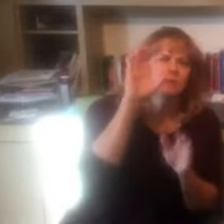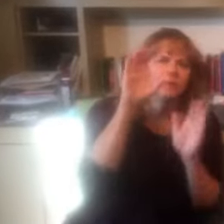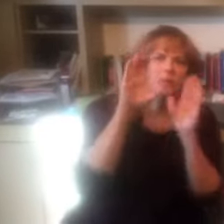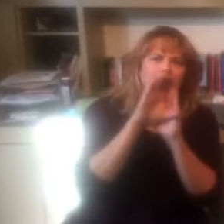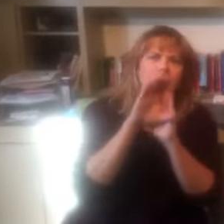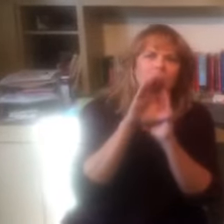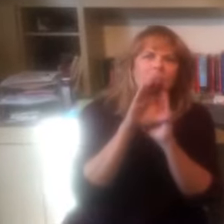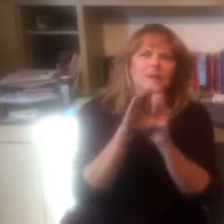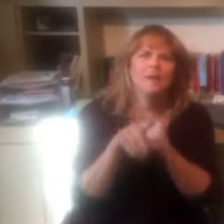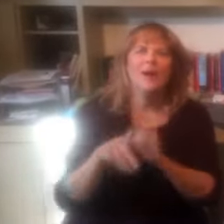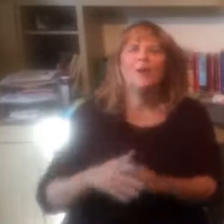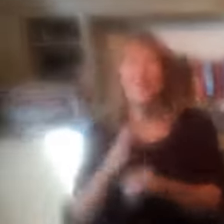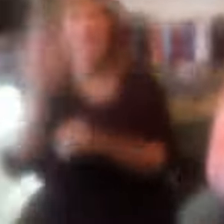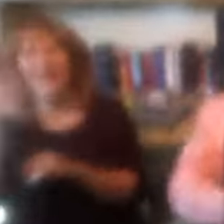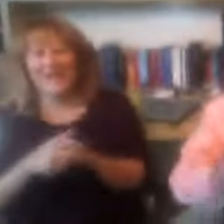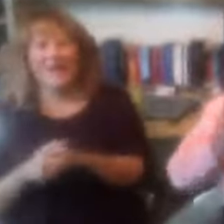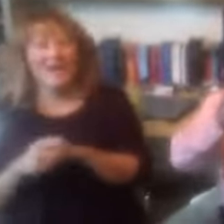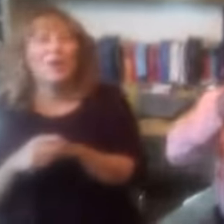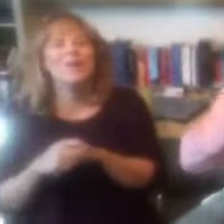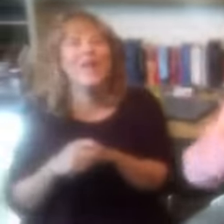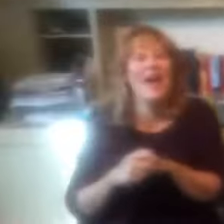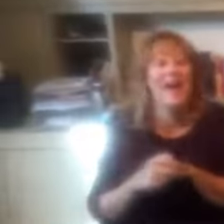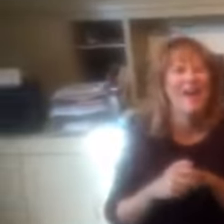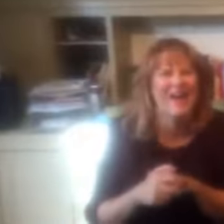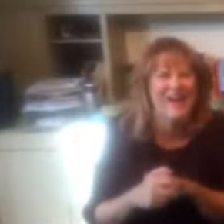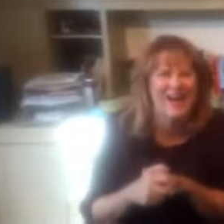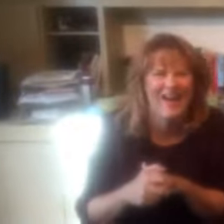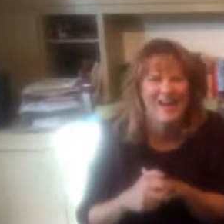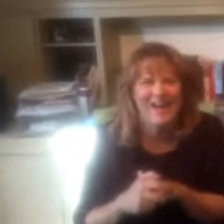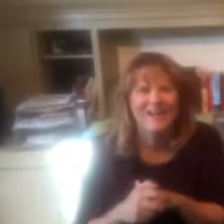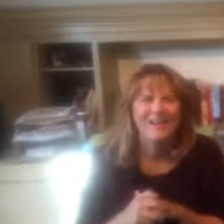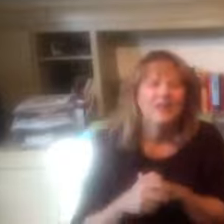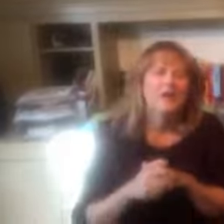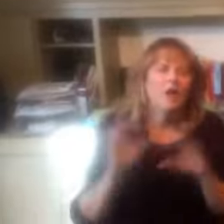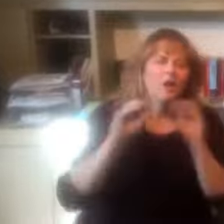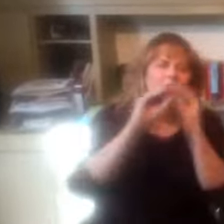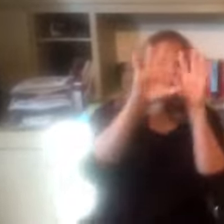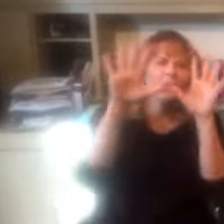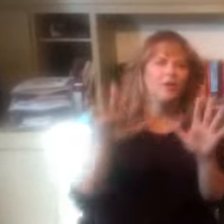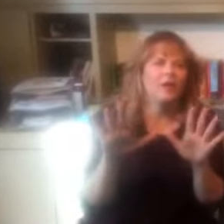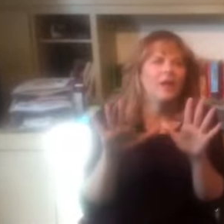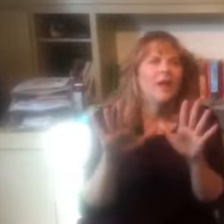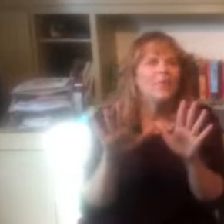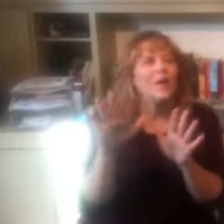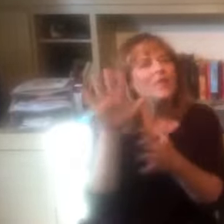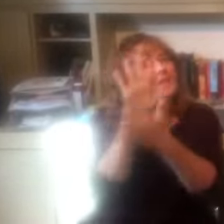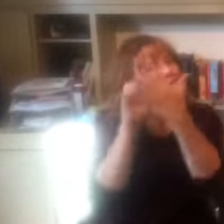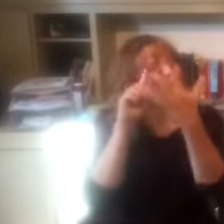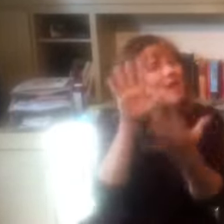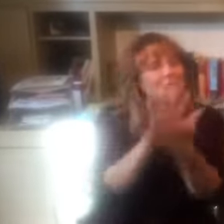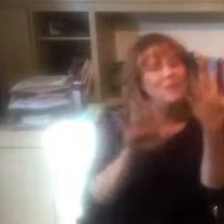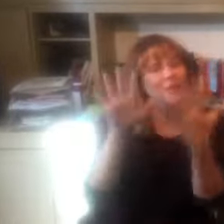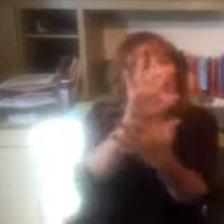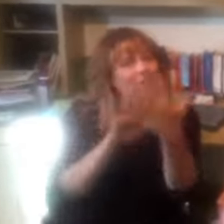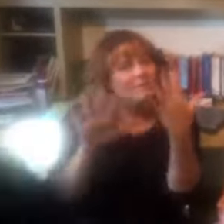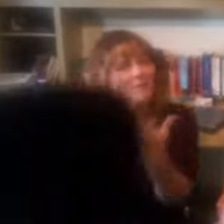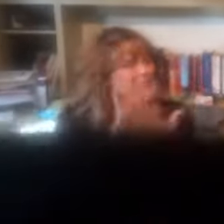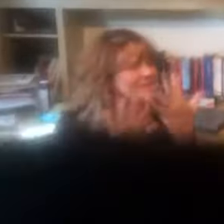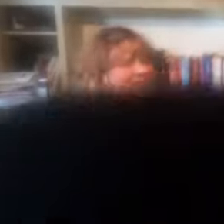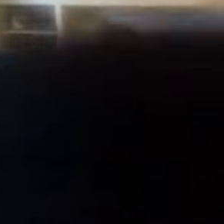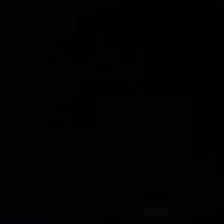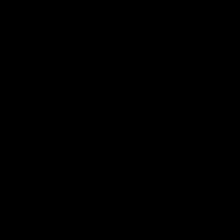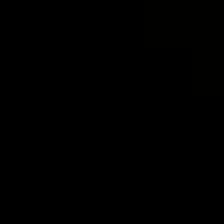Are we on? Yes, you're on. Oh, okay. Just oh, yeah. It's a little blurry today. I don't know. Okay, why. Blurry. Welcome. Well, that's just may us. But, you know, we are a